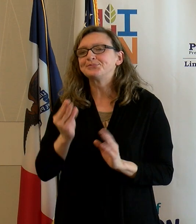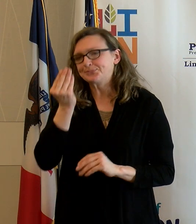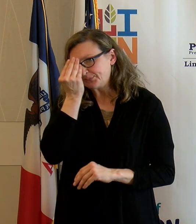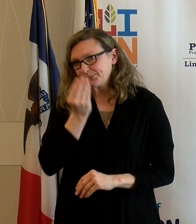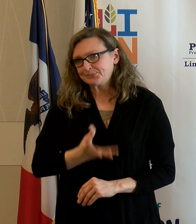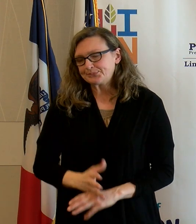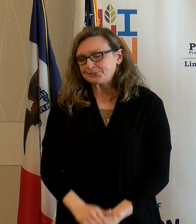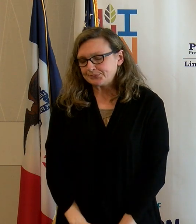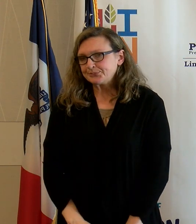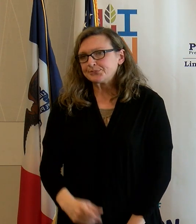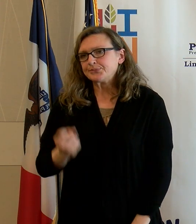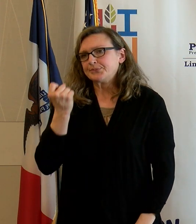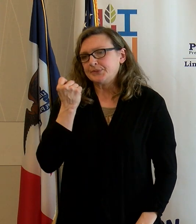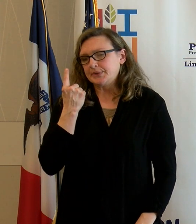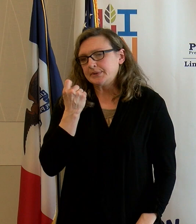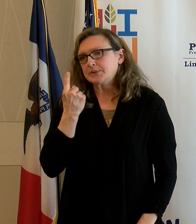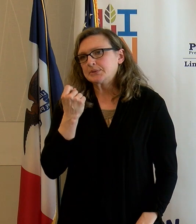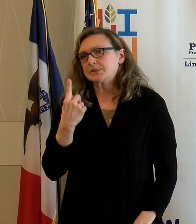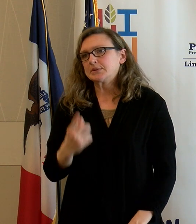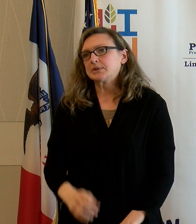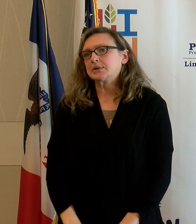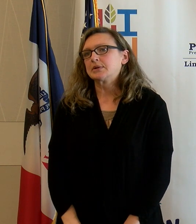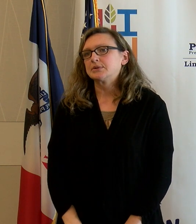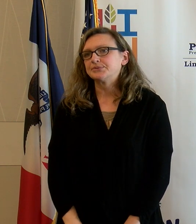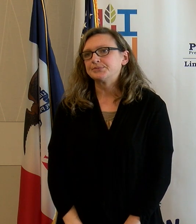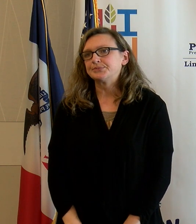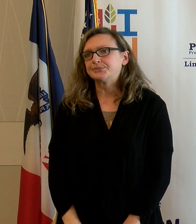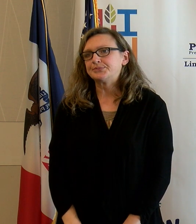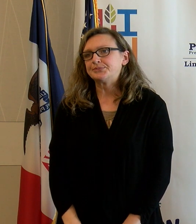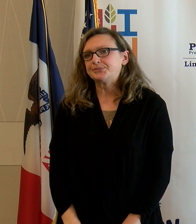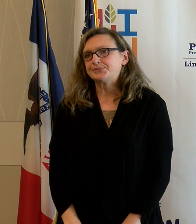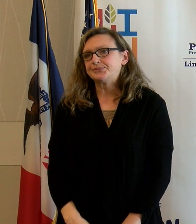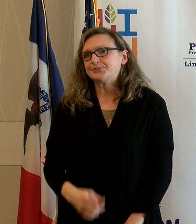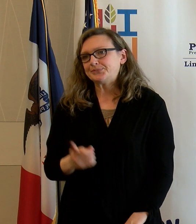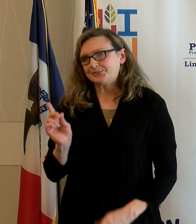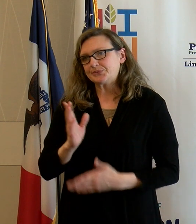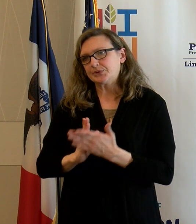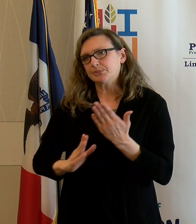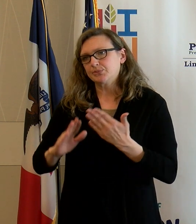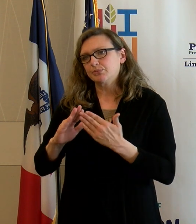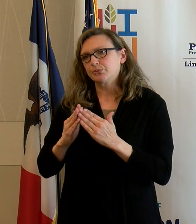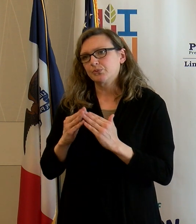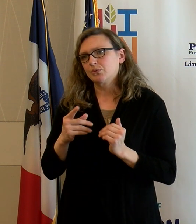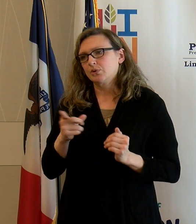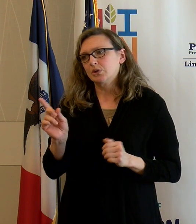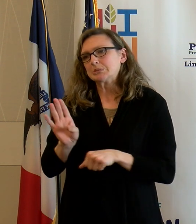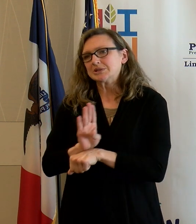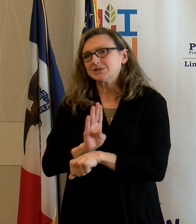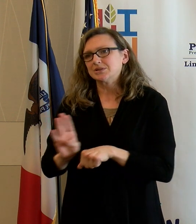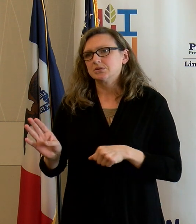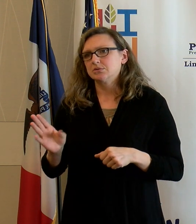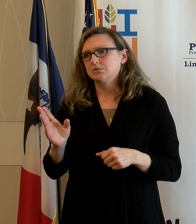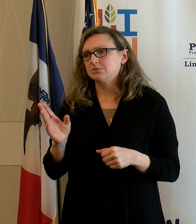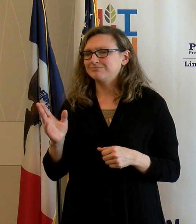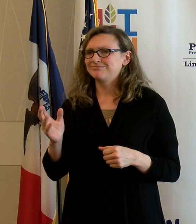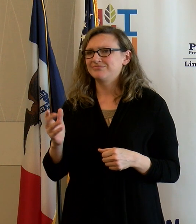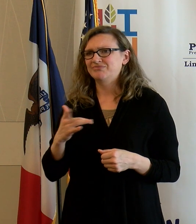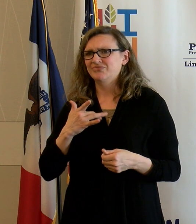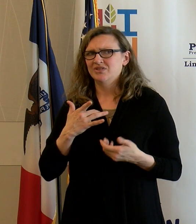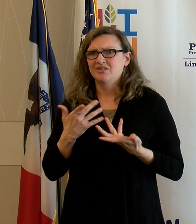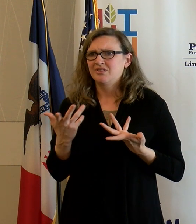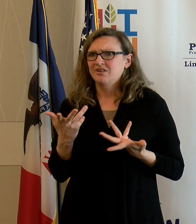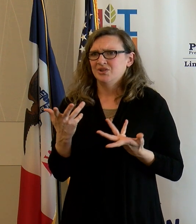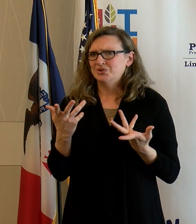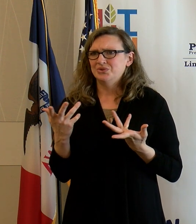that there is consternation within the community, especially within the business community, about what a shelter-in-place